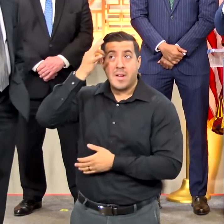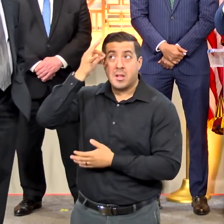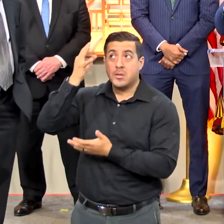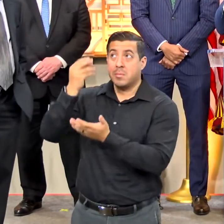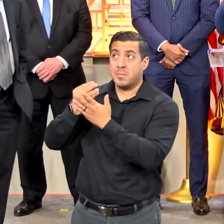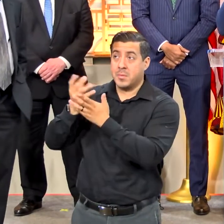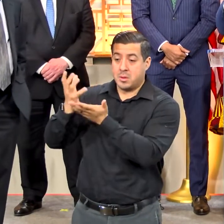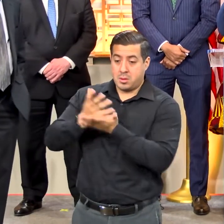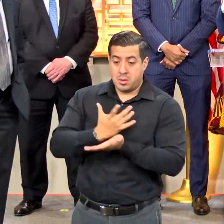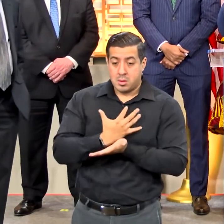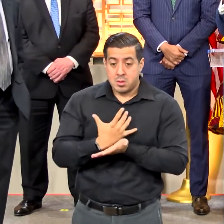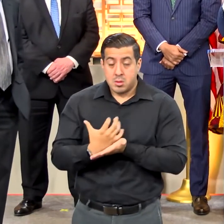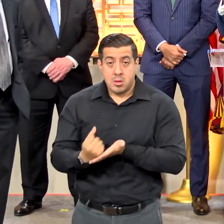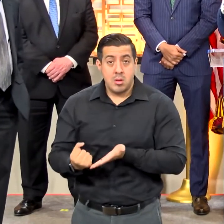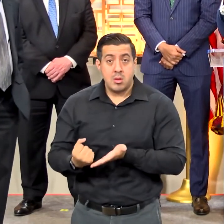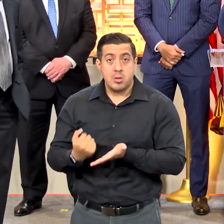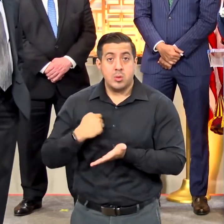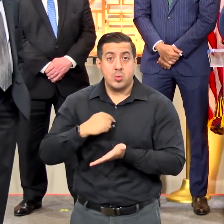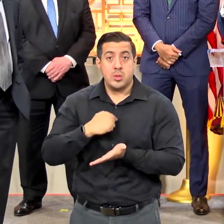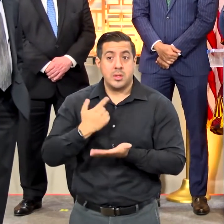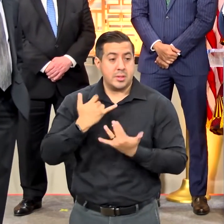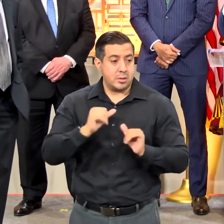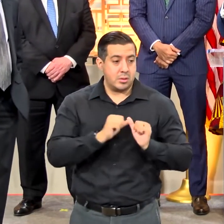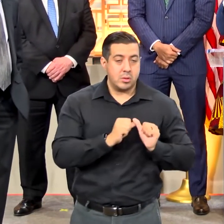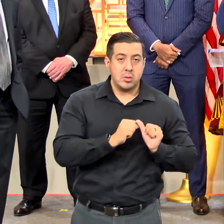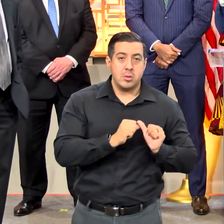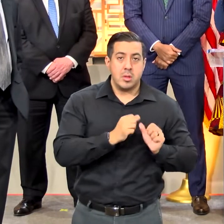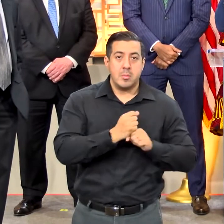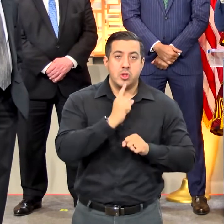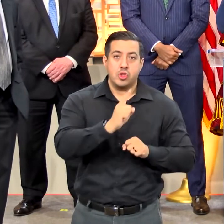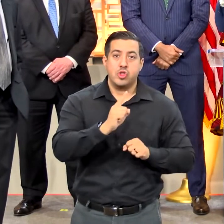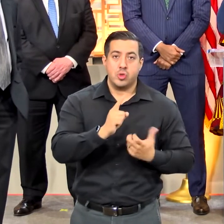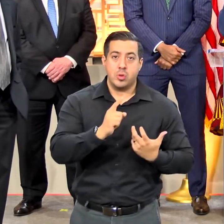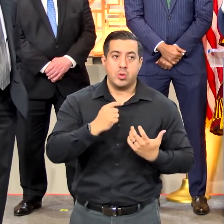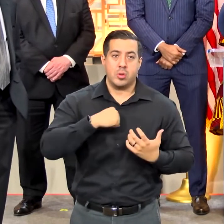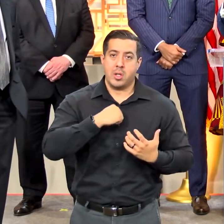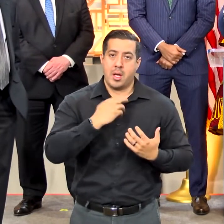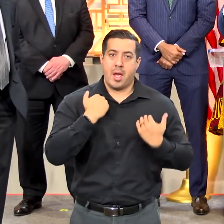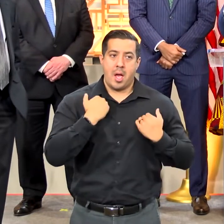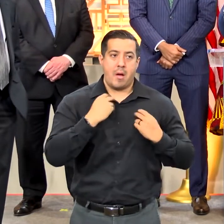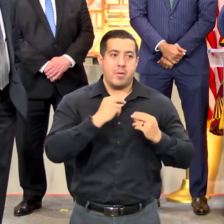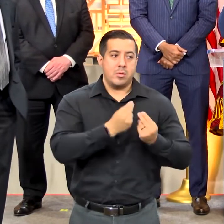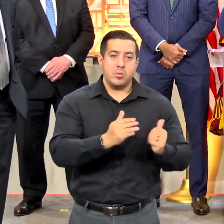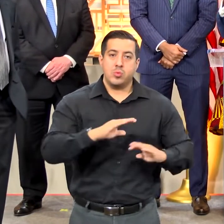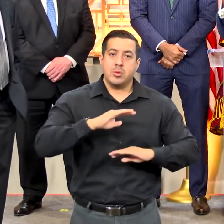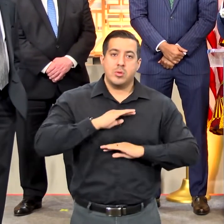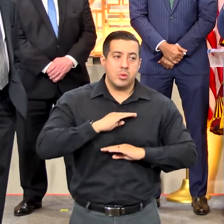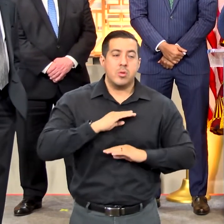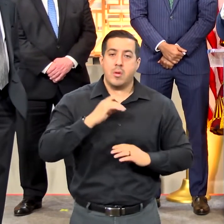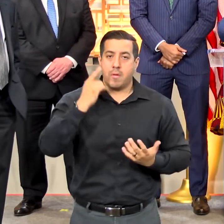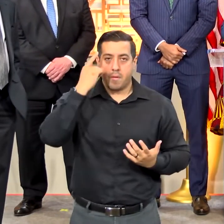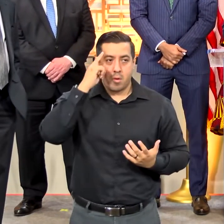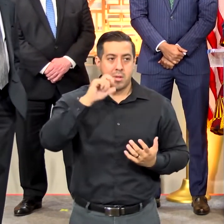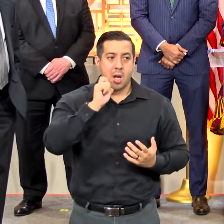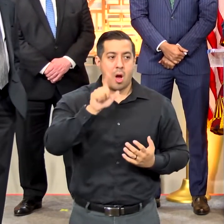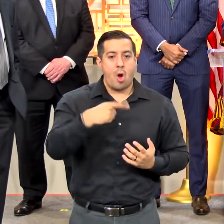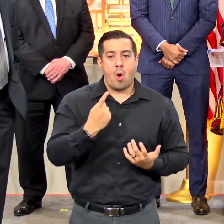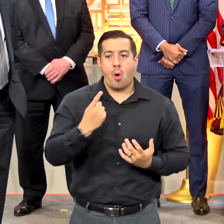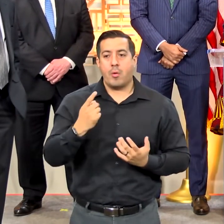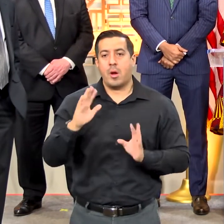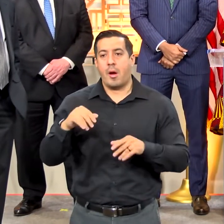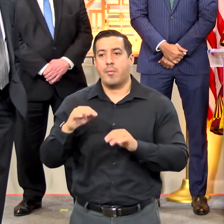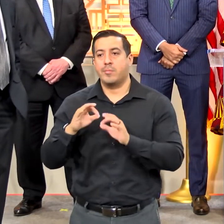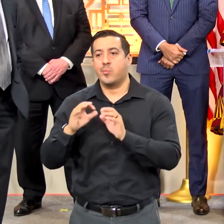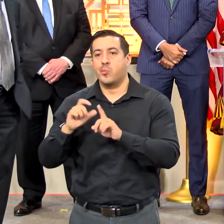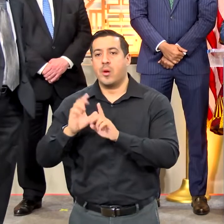gone, that we have a commitment to do this as well, to make a resolution more than just a 10-letter word.